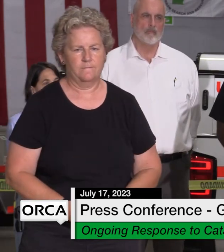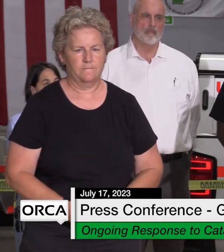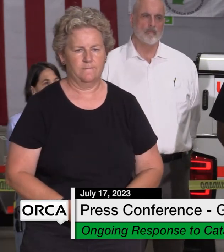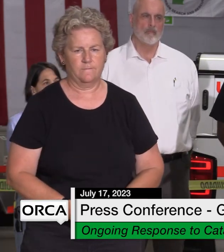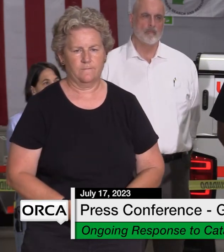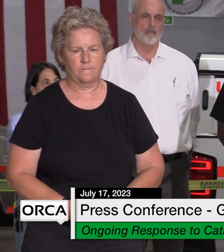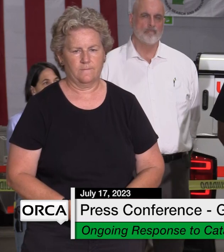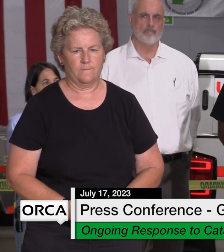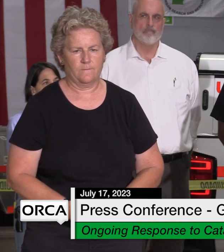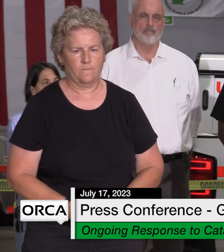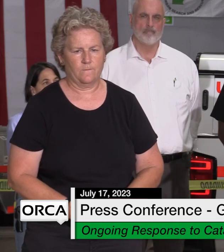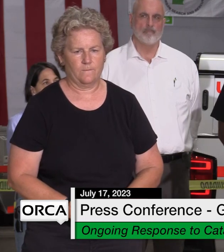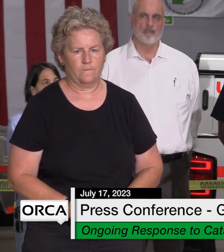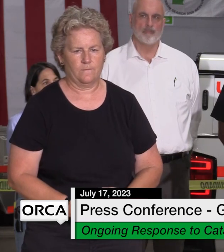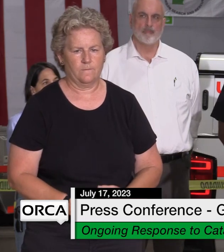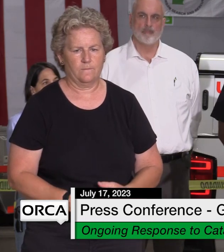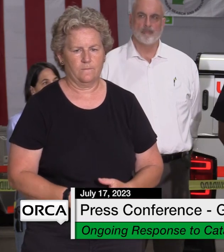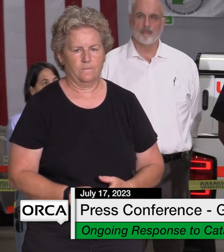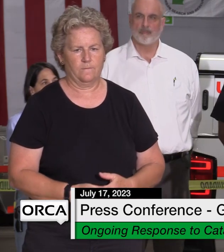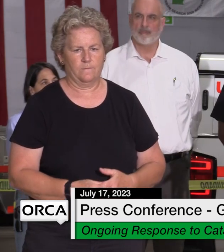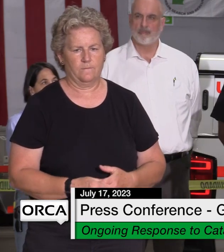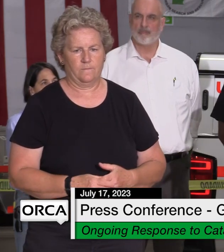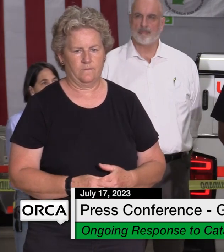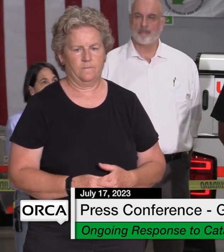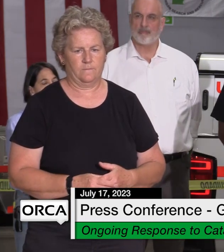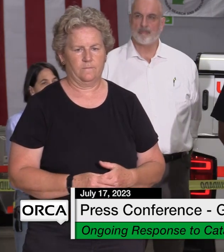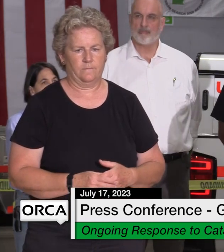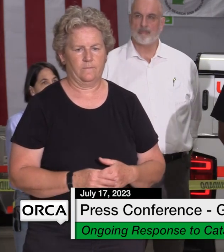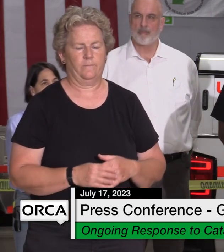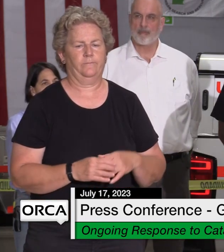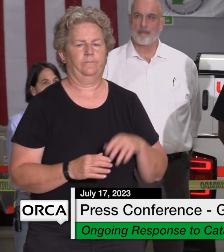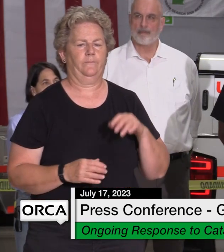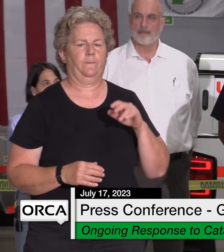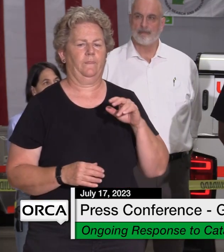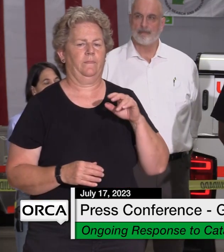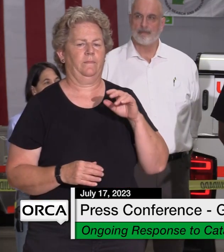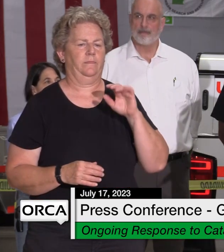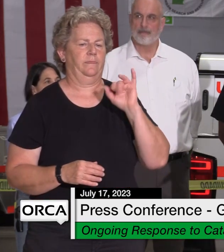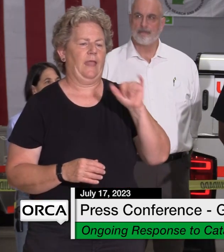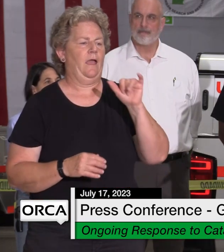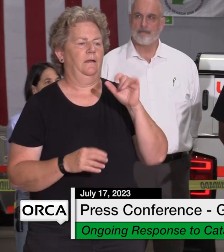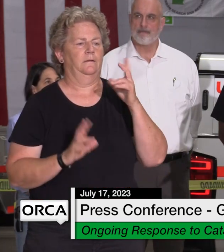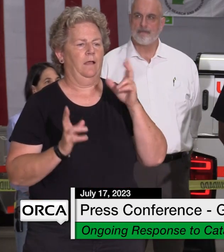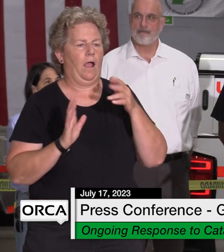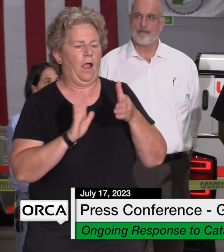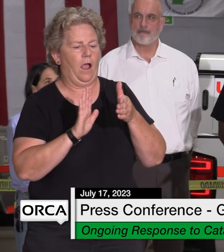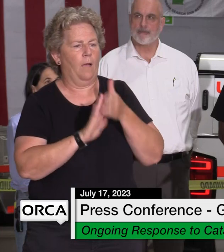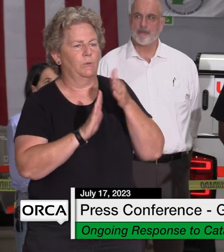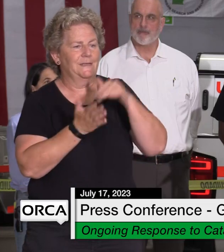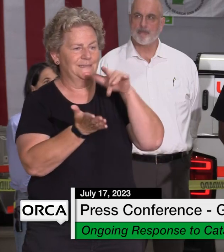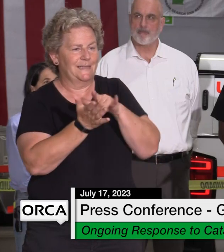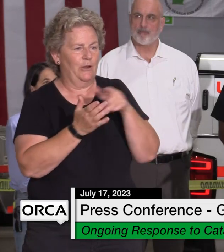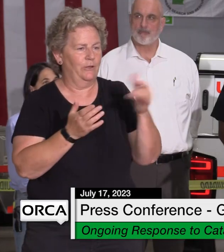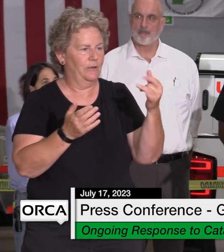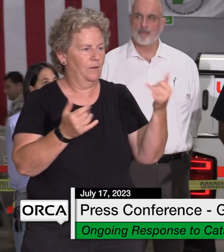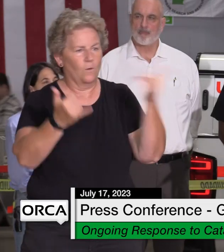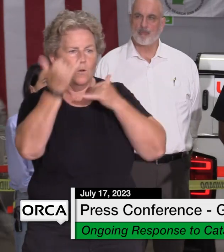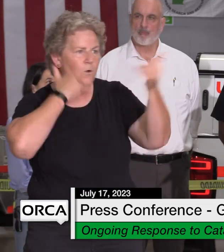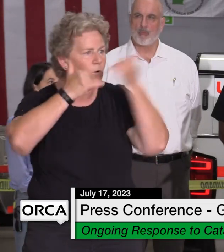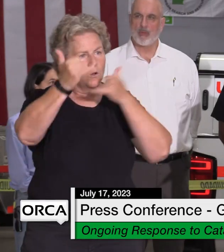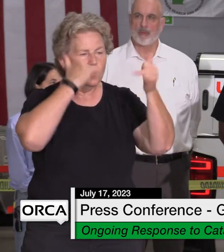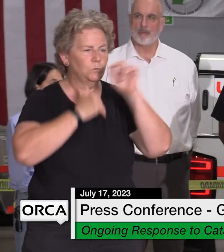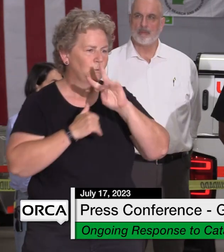much. They have literally been going 24/7, working with federal and community partners to coordinate